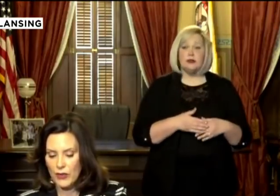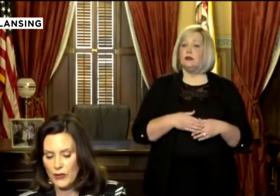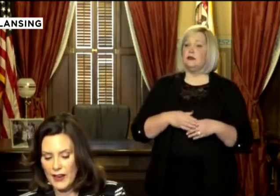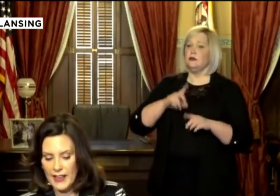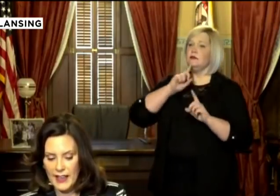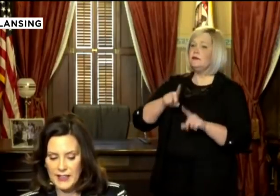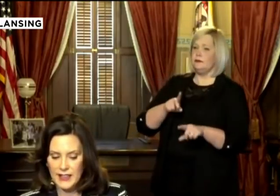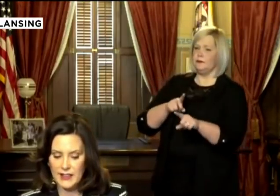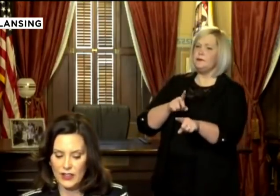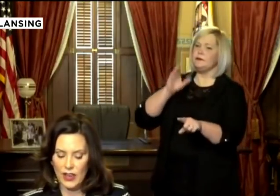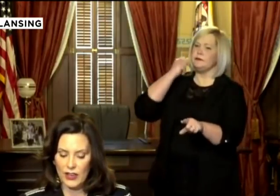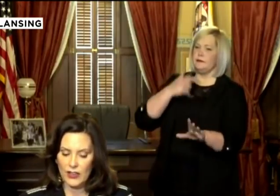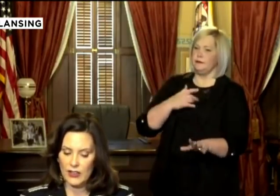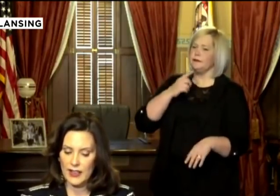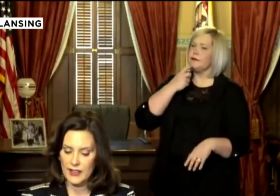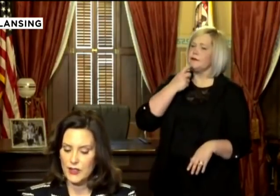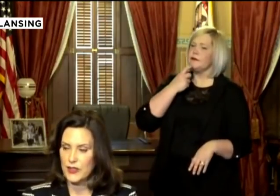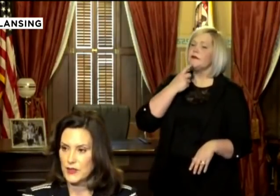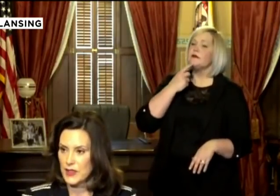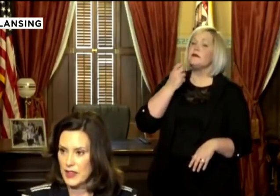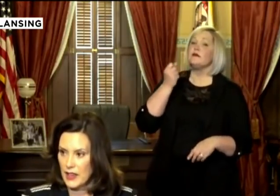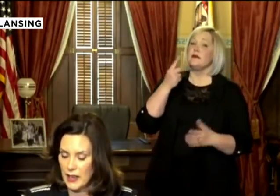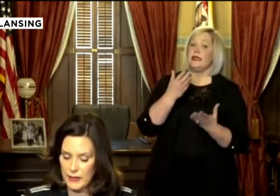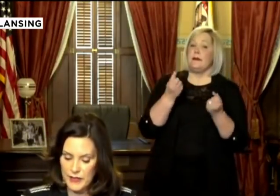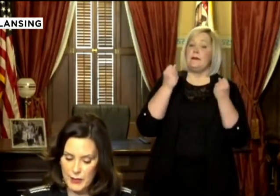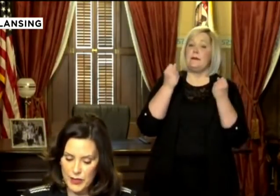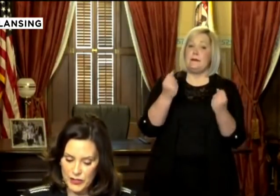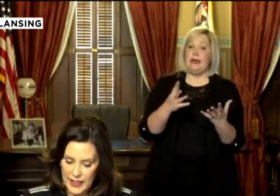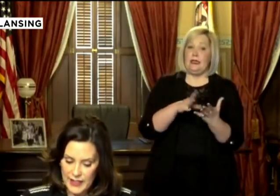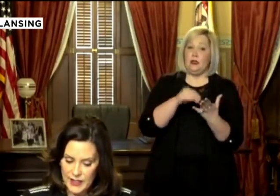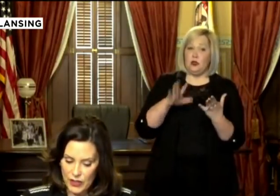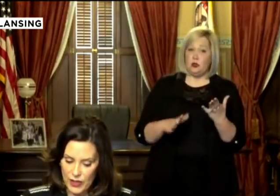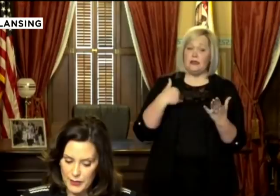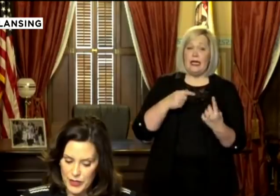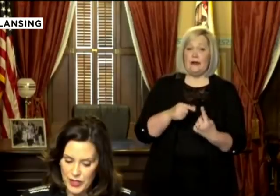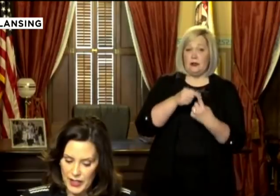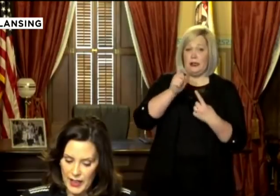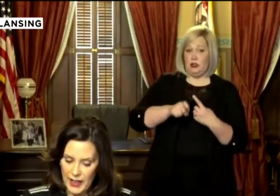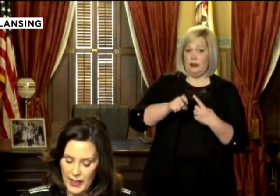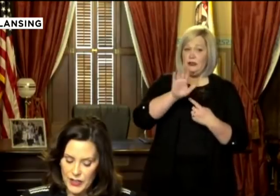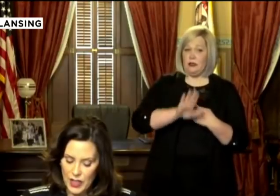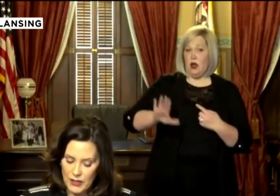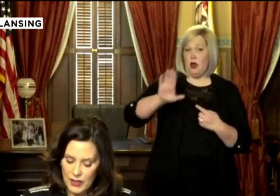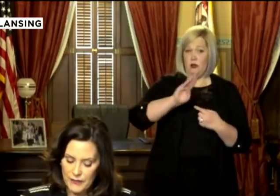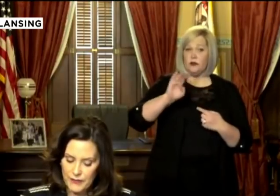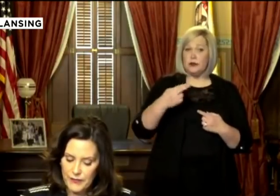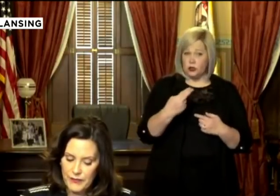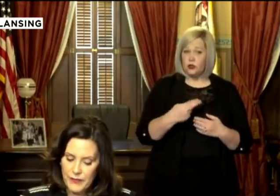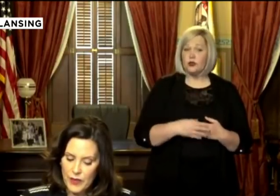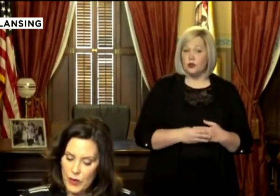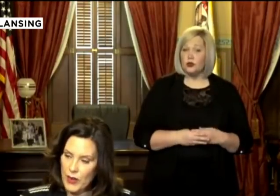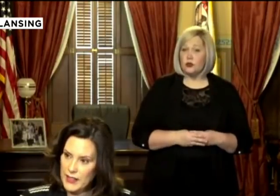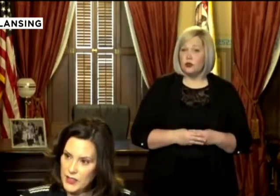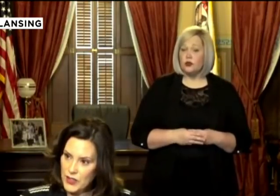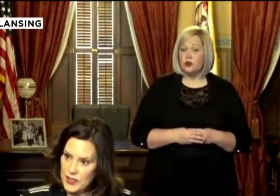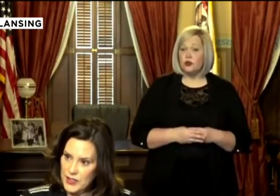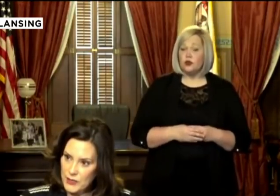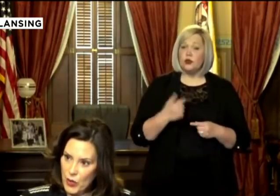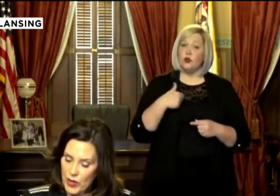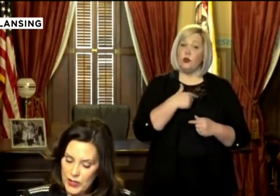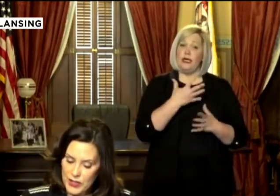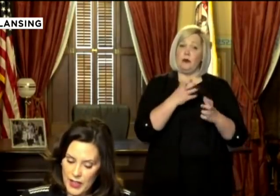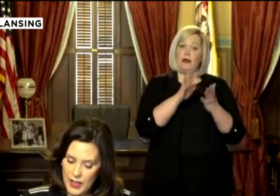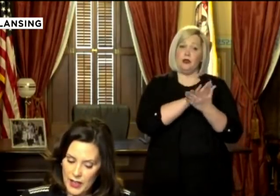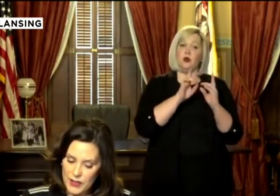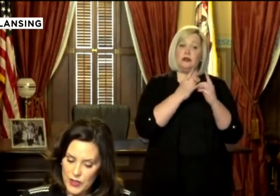So we recognize that there are a lot of students with special needs across Michigan, and we want districts